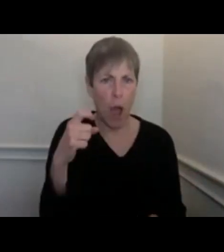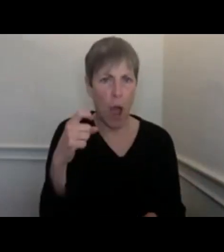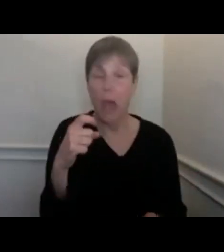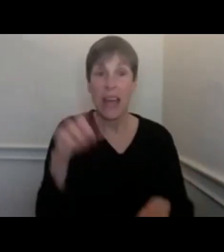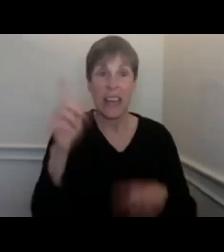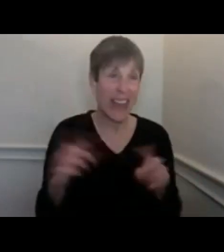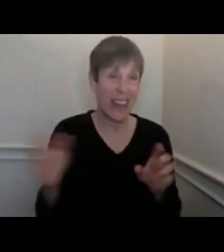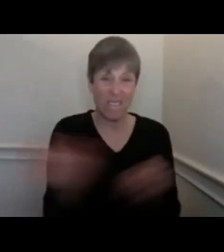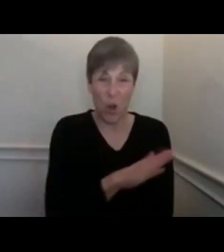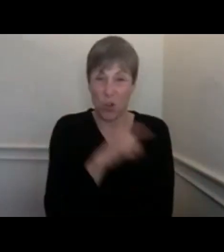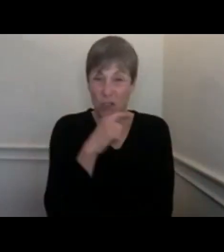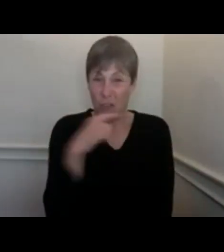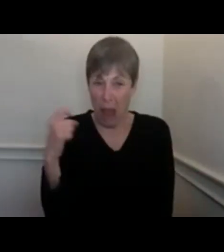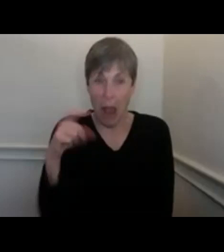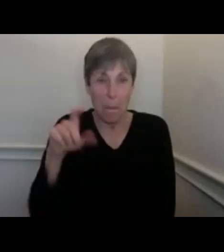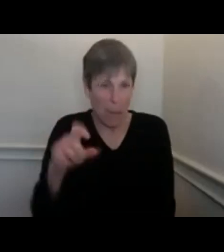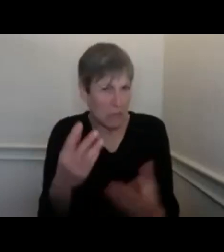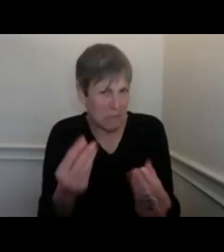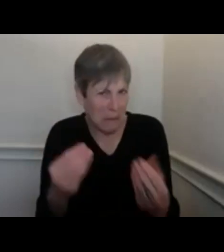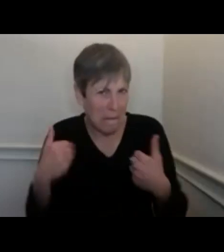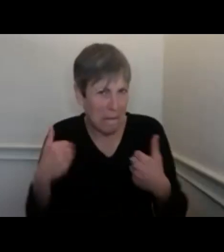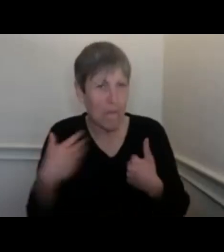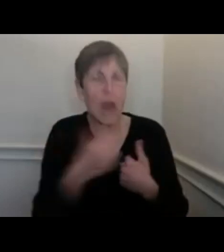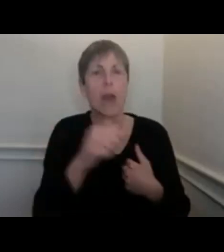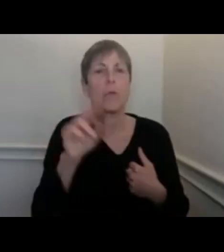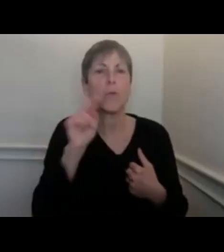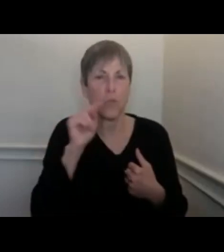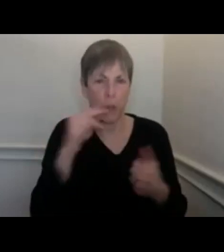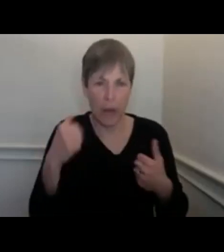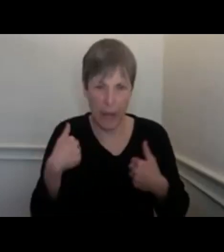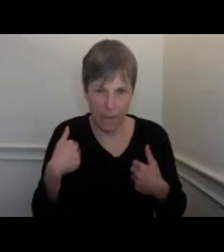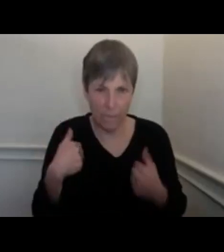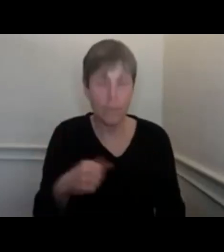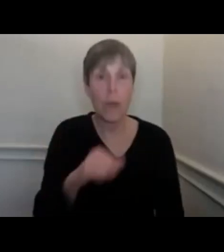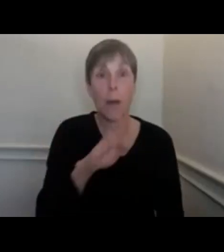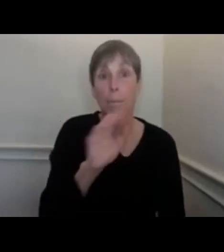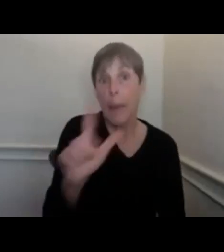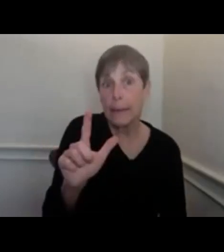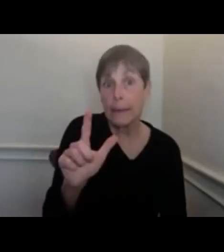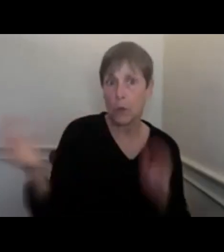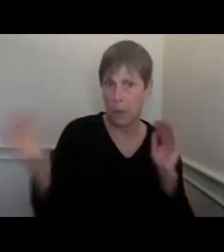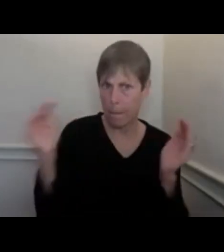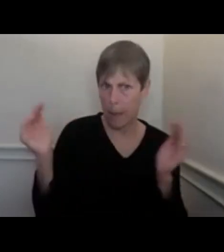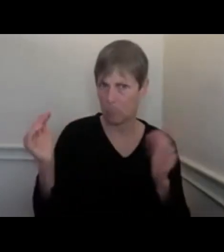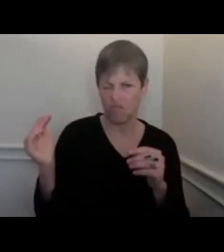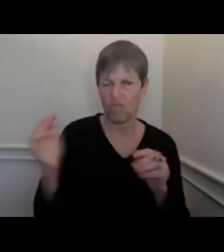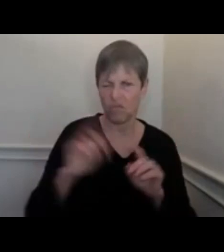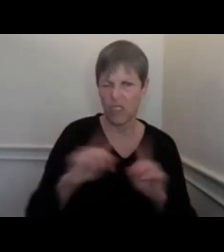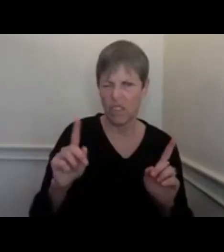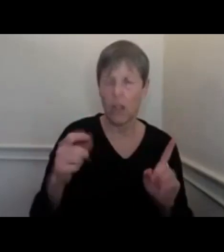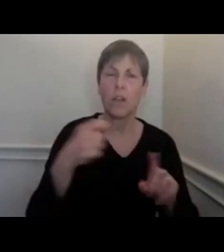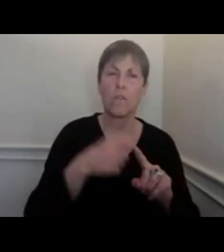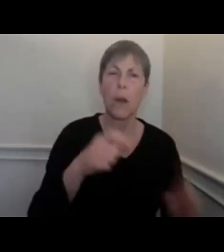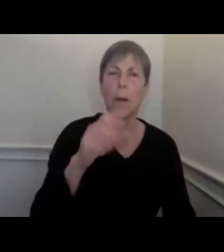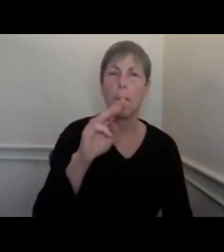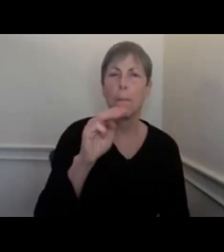dark containers. Basil, by contrast, yes, it's from the Mediterranean, but it's in the Mediterranean more like